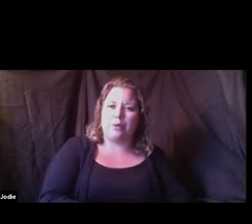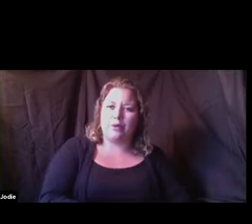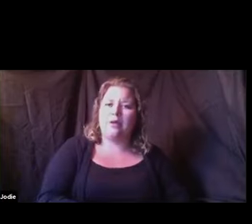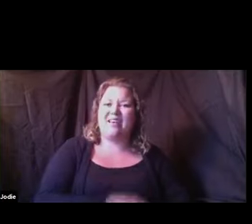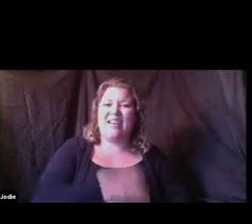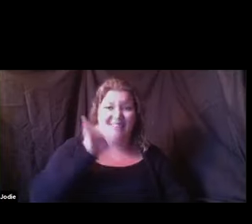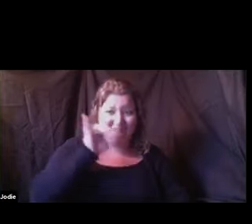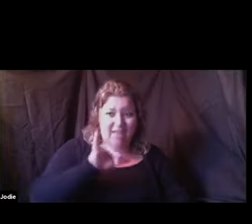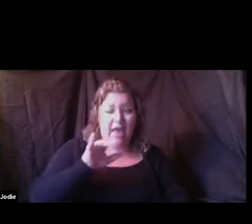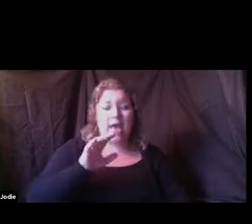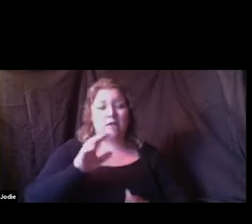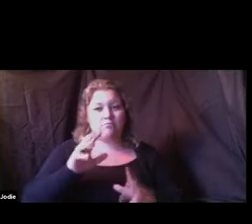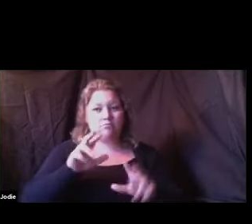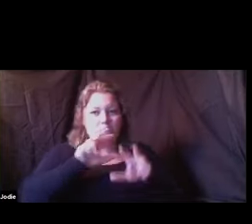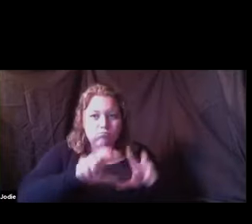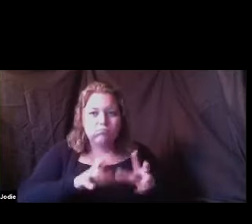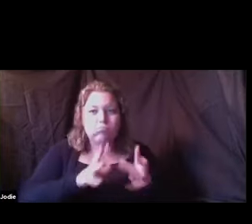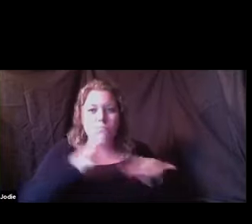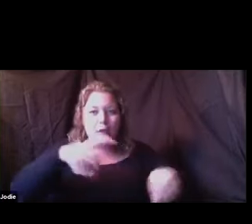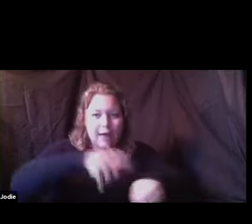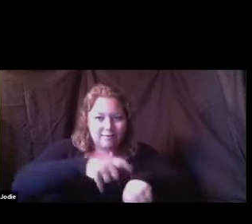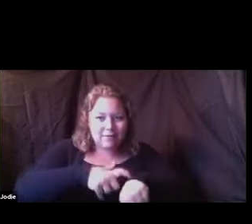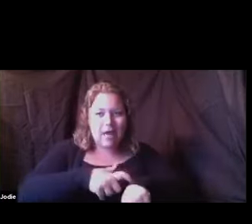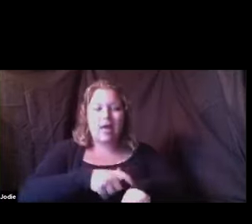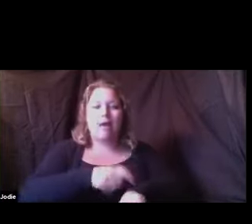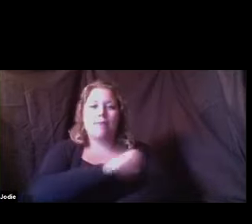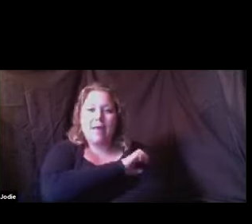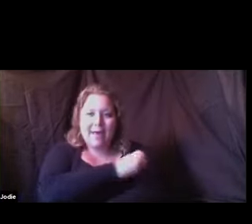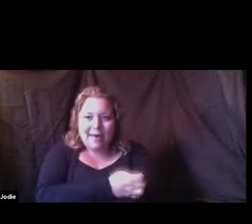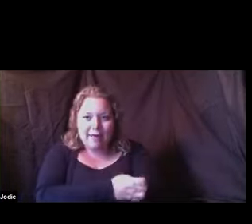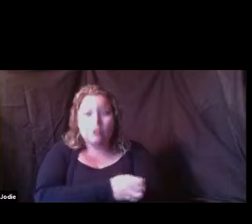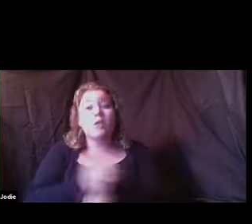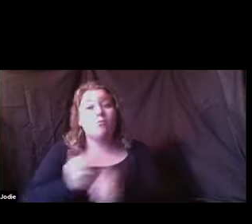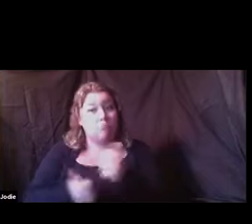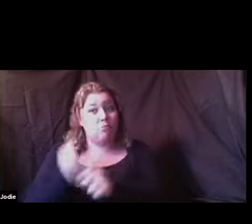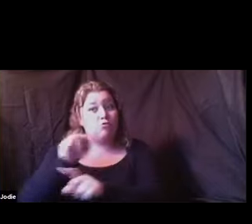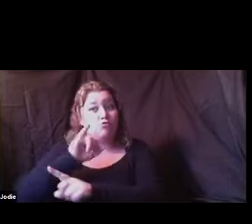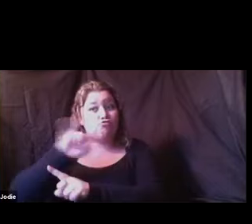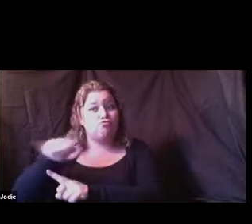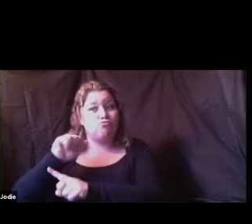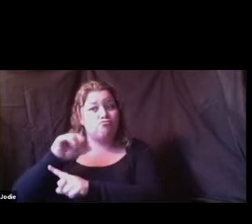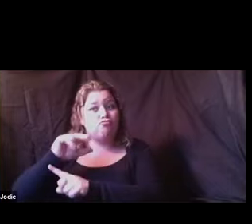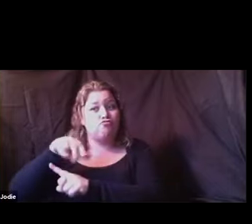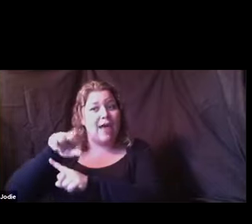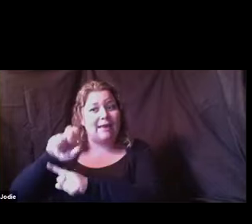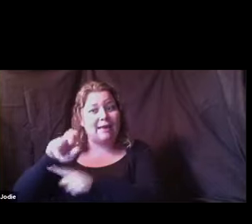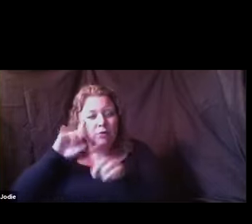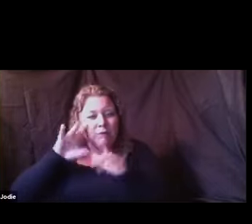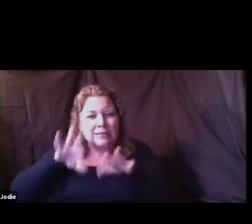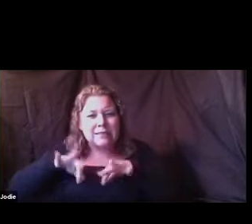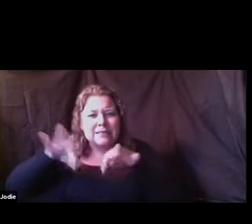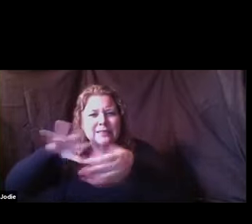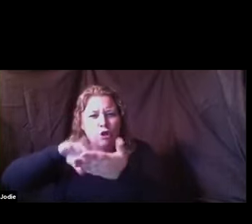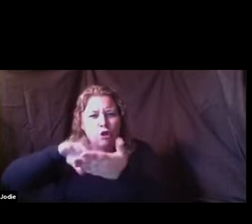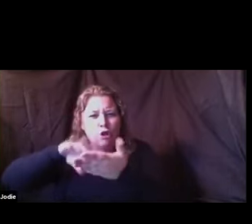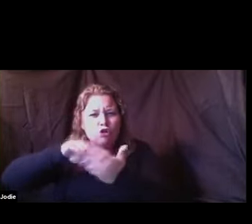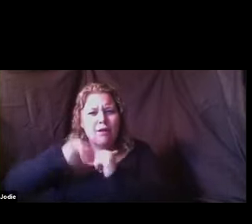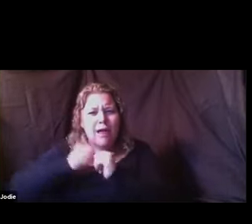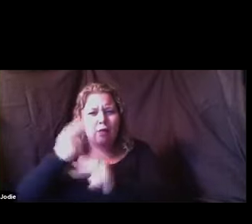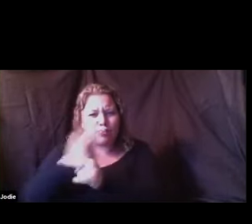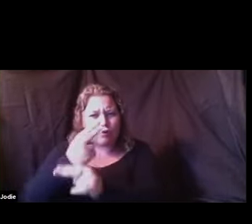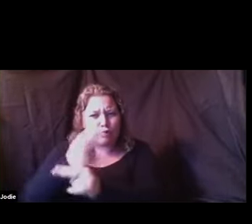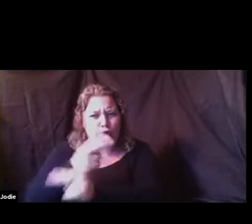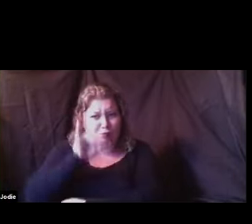time and energy from staff, Jackie predominantly, to learn that system. And data is